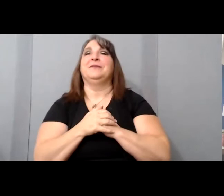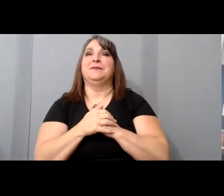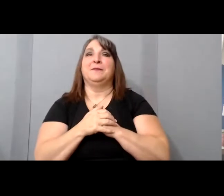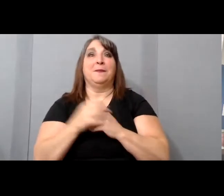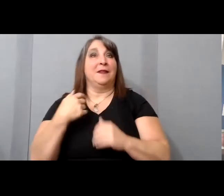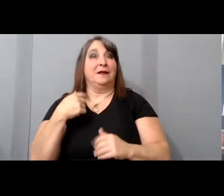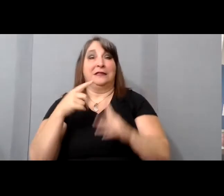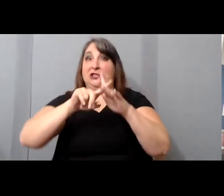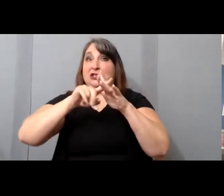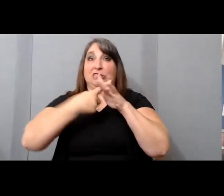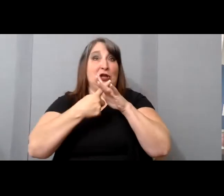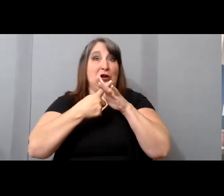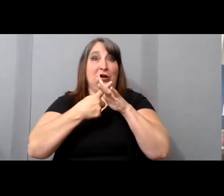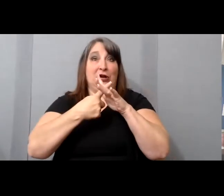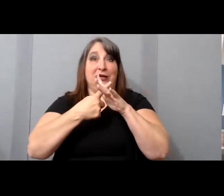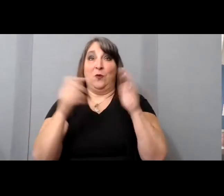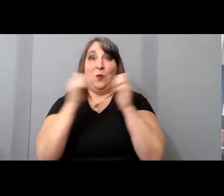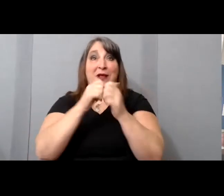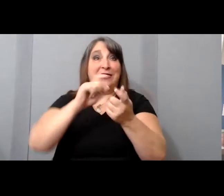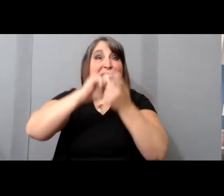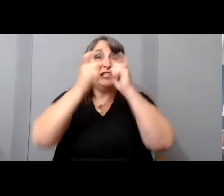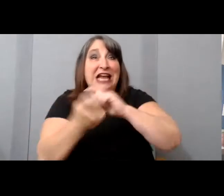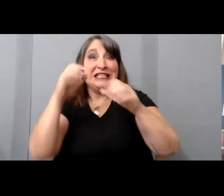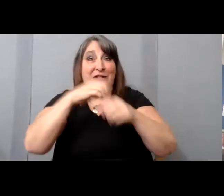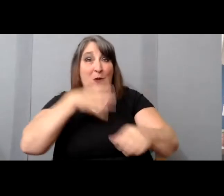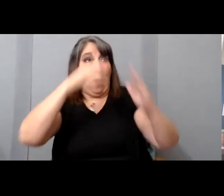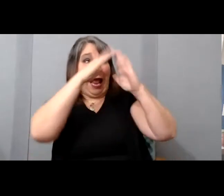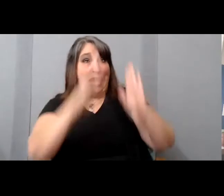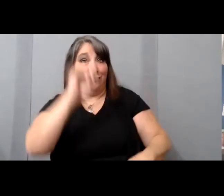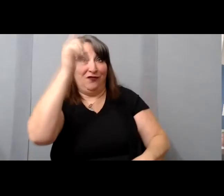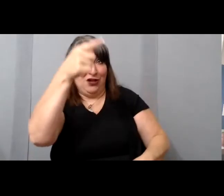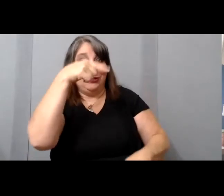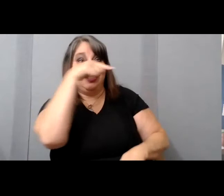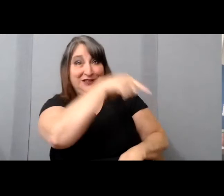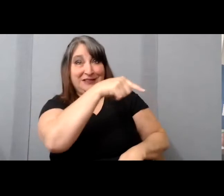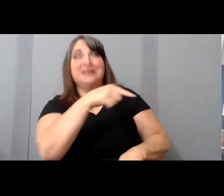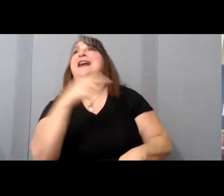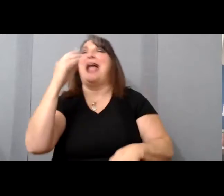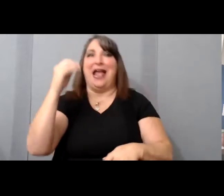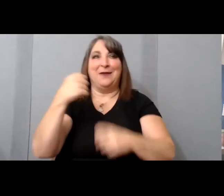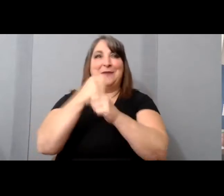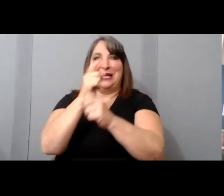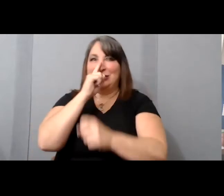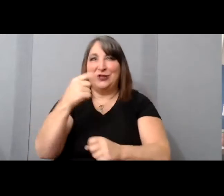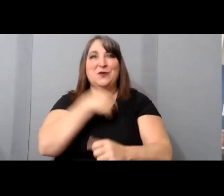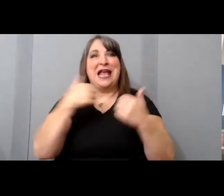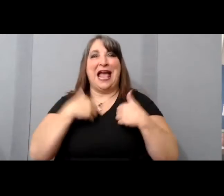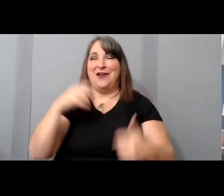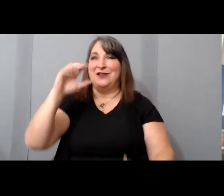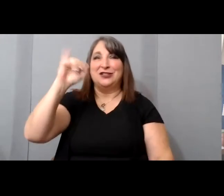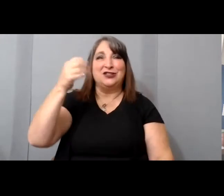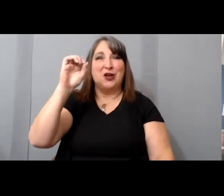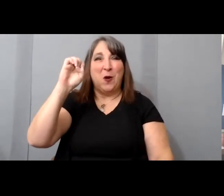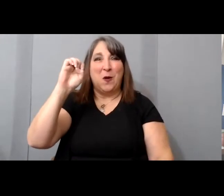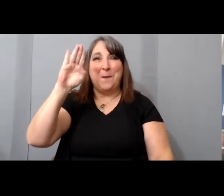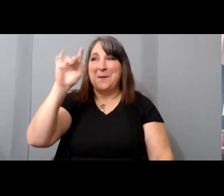Starting with a change in the White House, ensuring that we elected Joe Biden and our very own Kamala